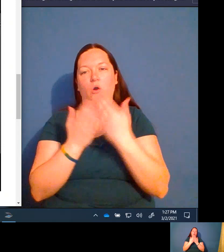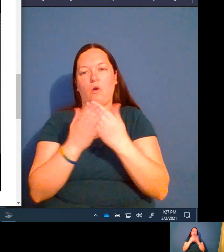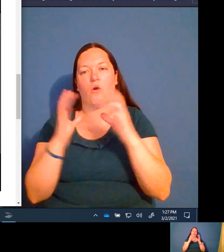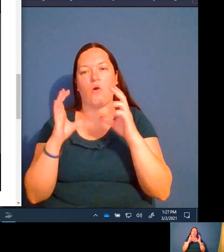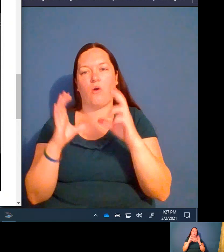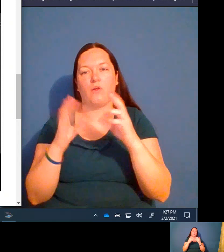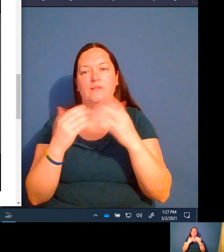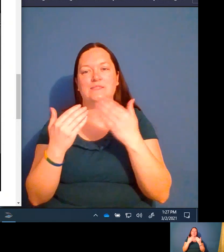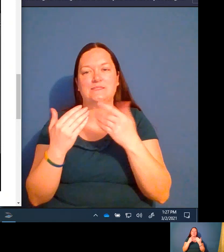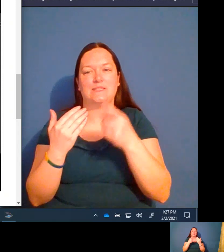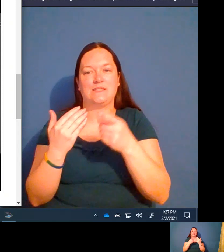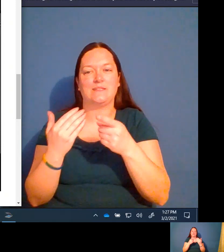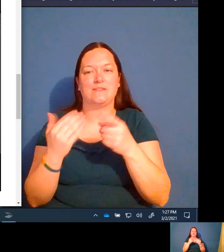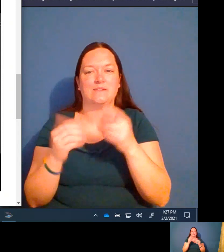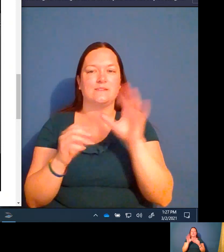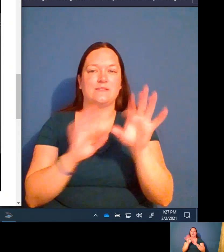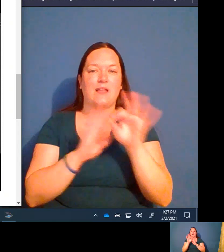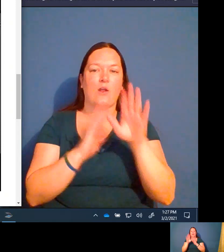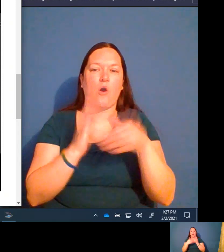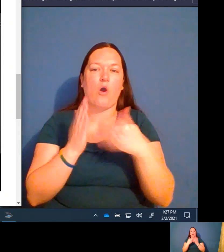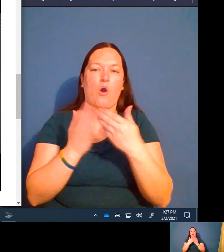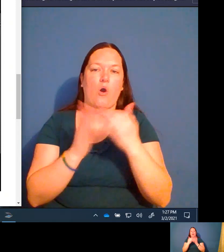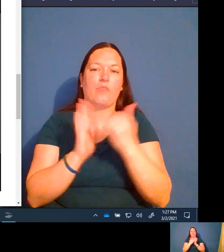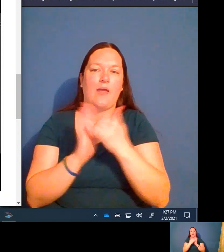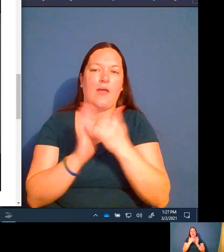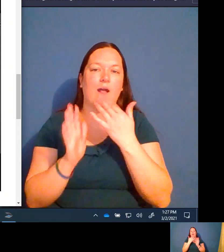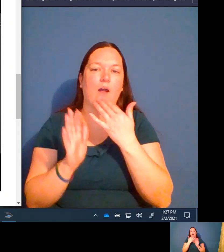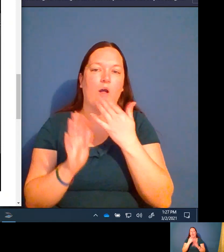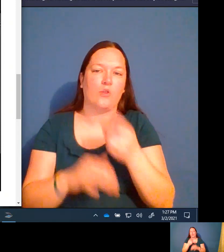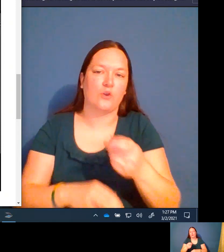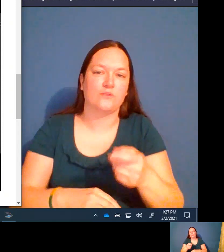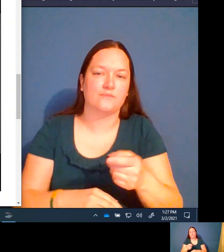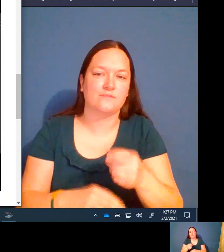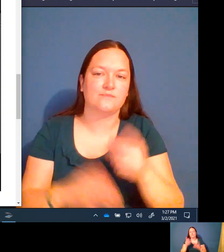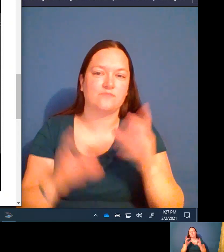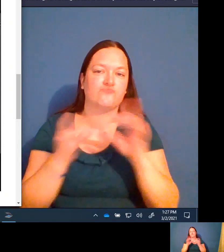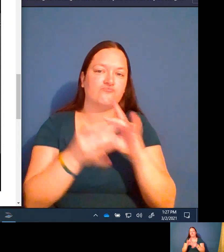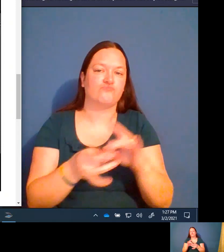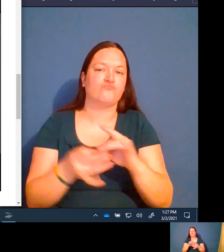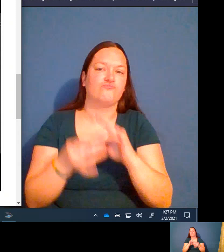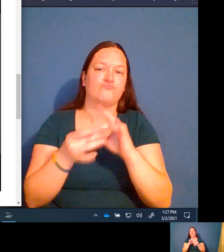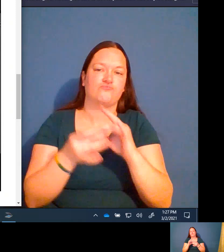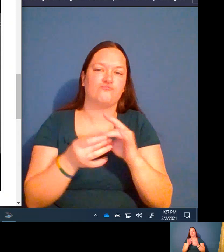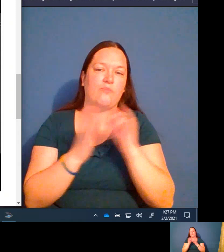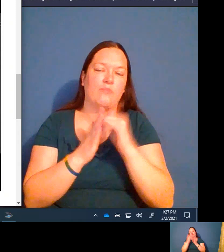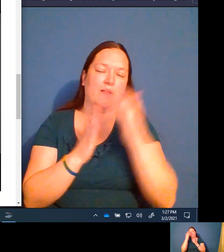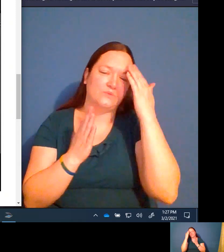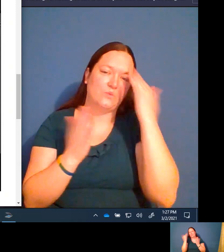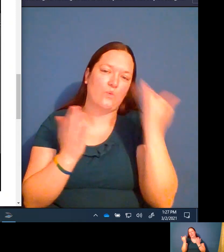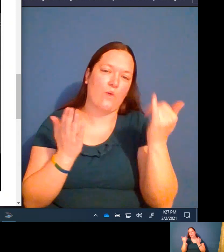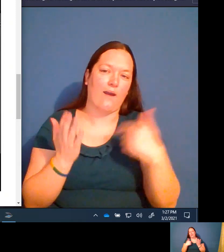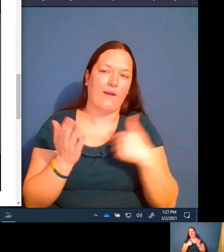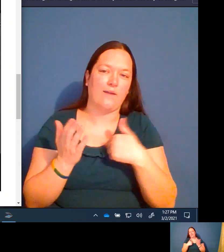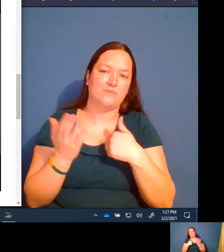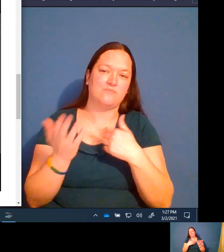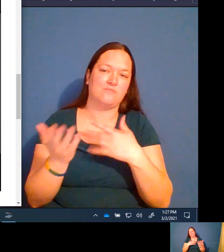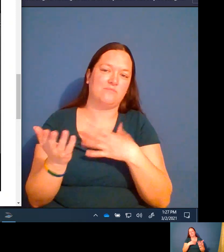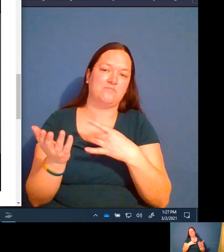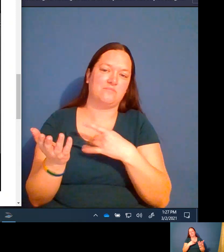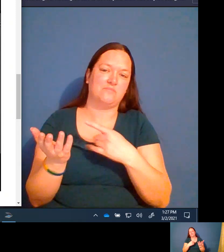select and move him around, you can see here that he is all connected. And all I need to